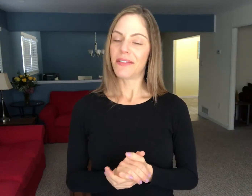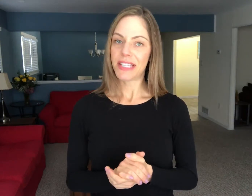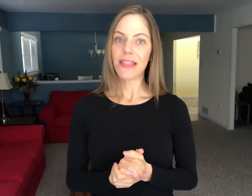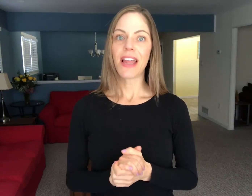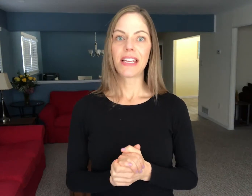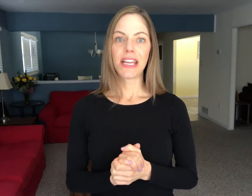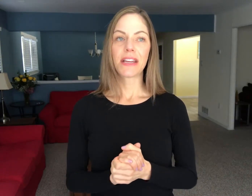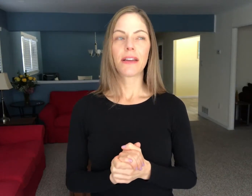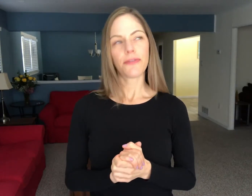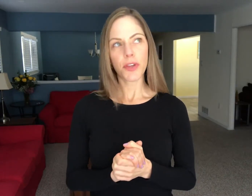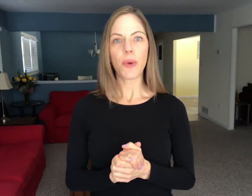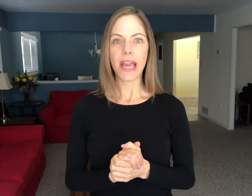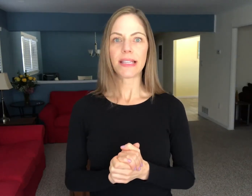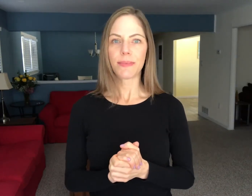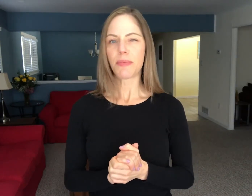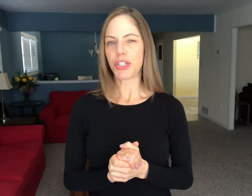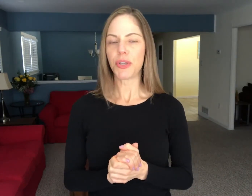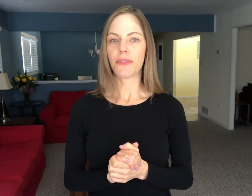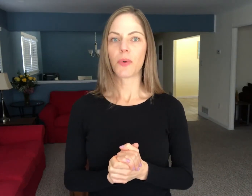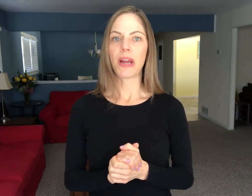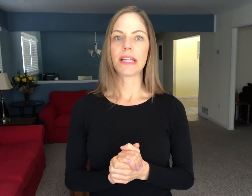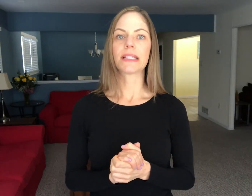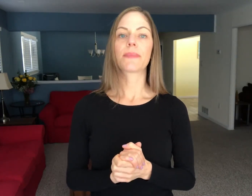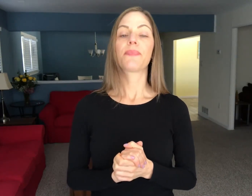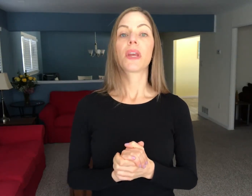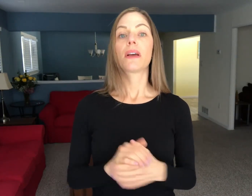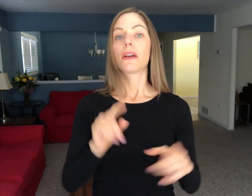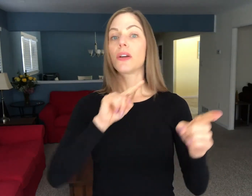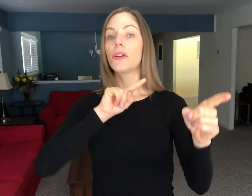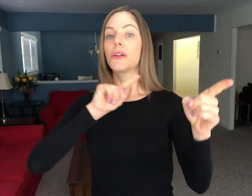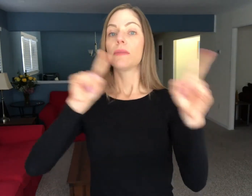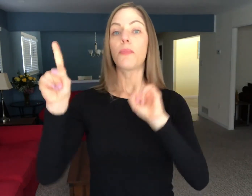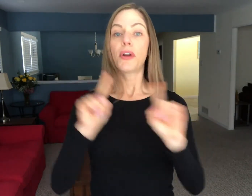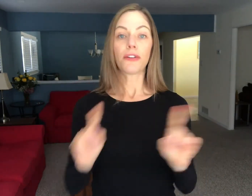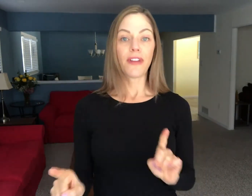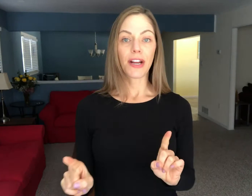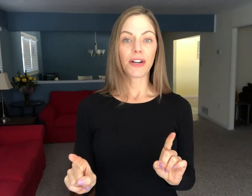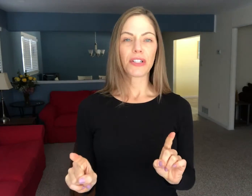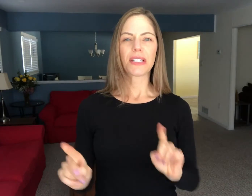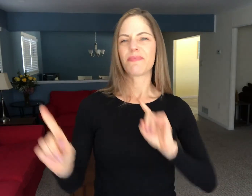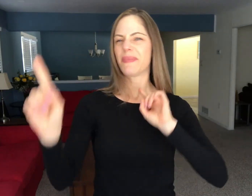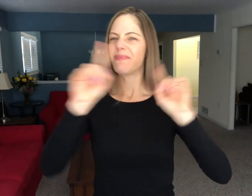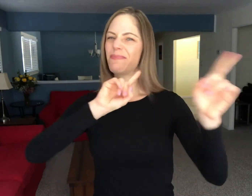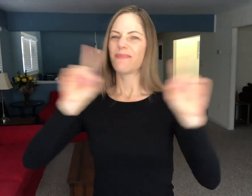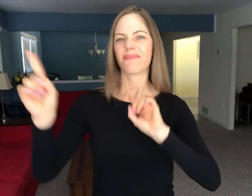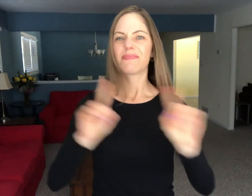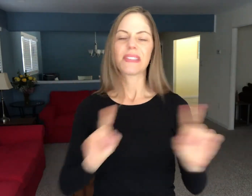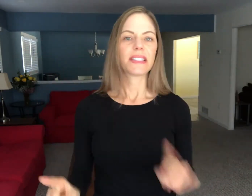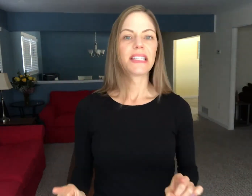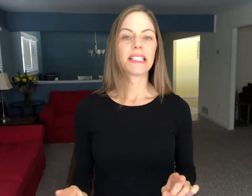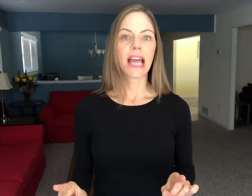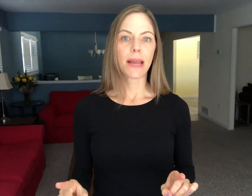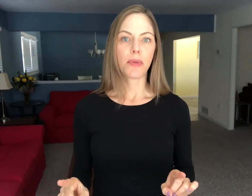seen lightning a few ways, maybe 2 different ways. Pointer fingers, zigzag